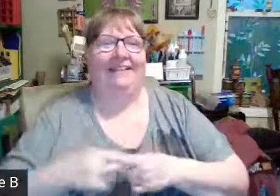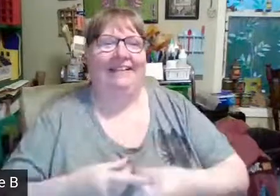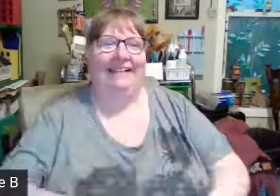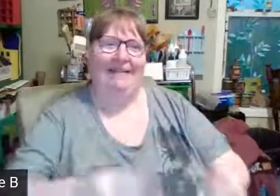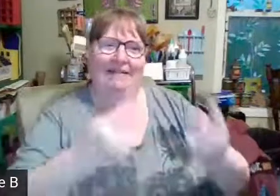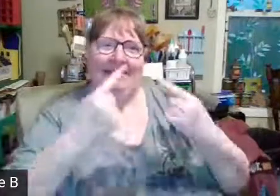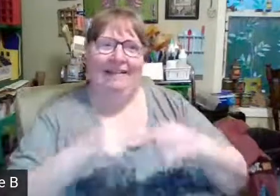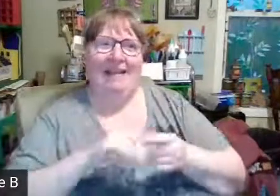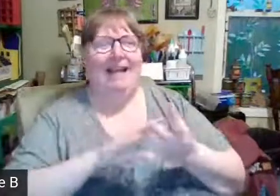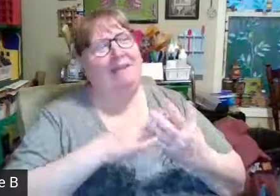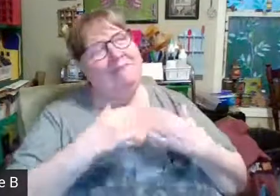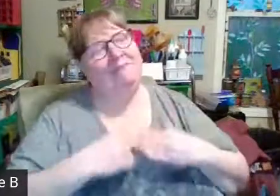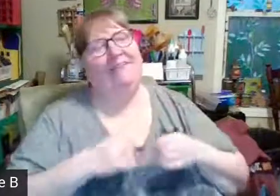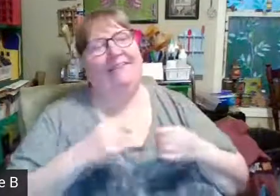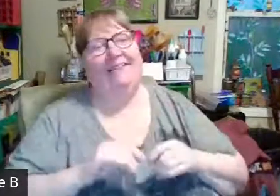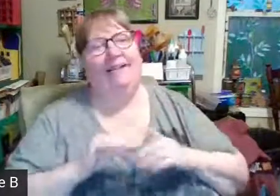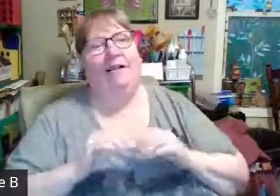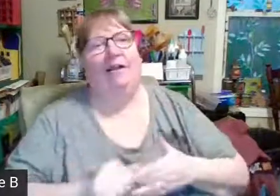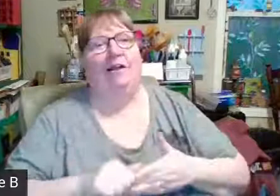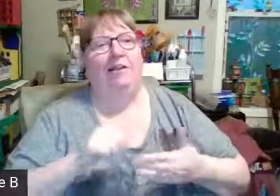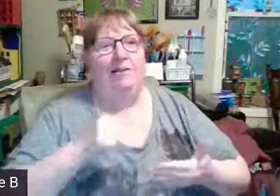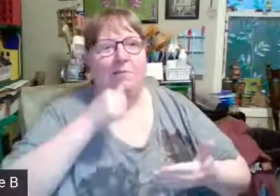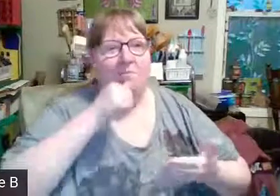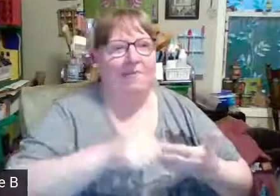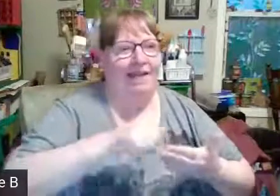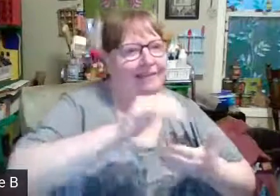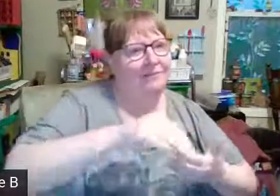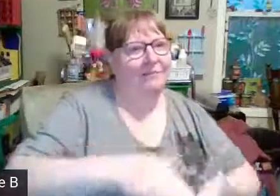that's was good timing. Perfect timing. Yeah.